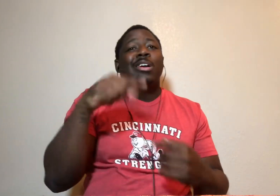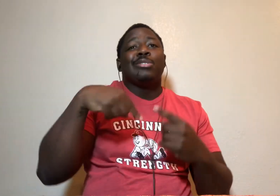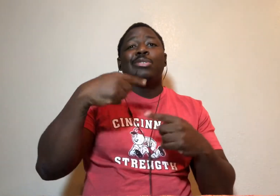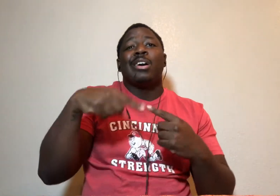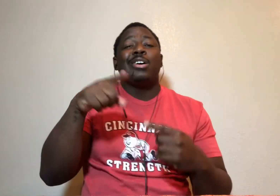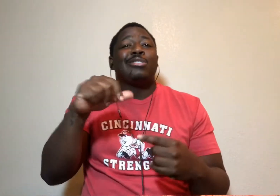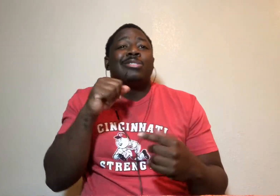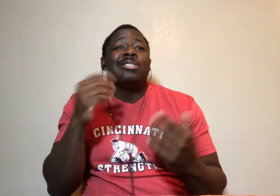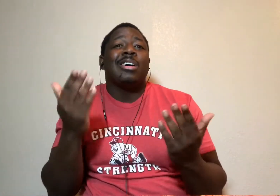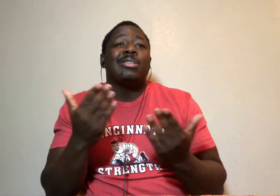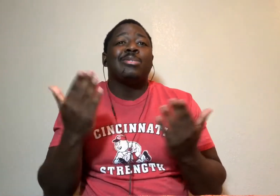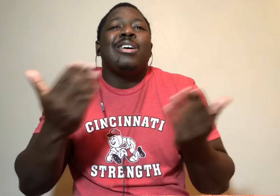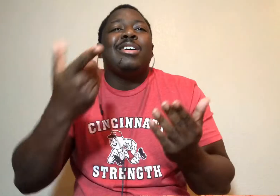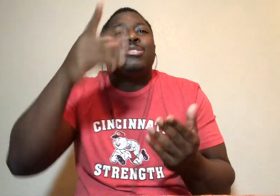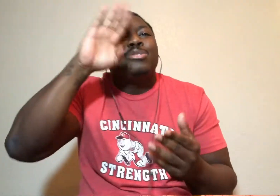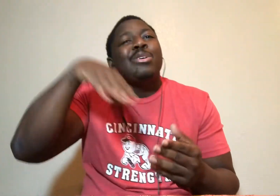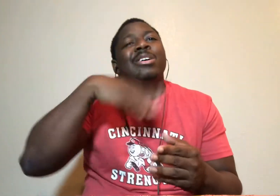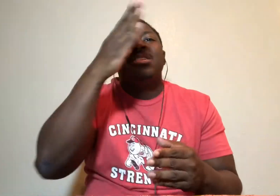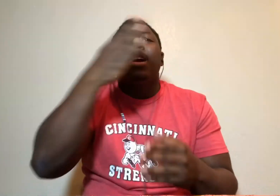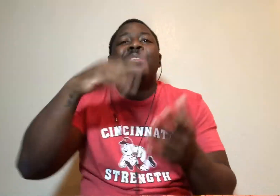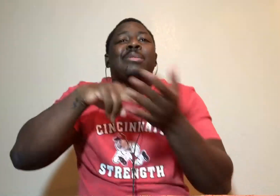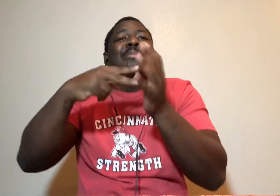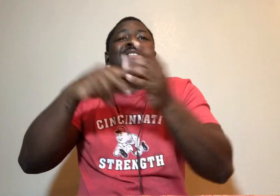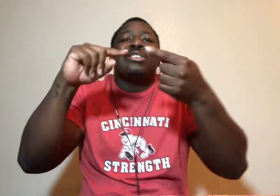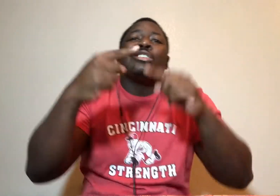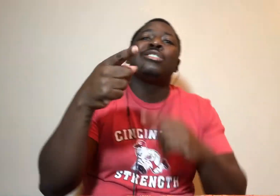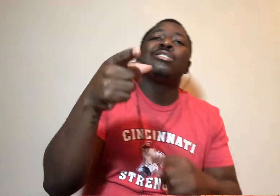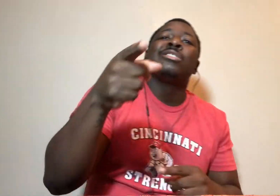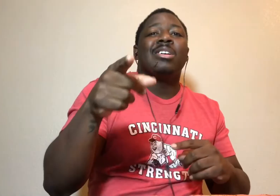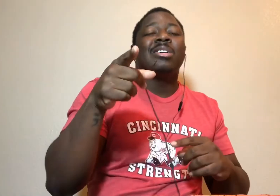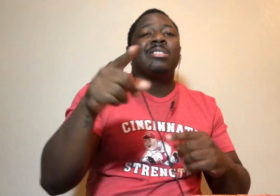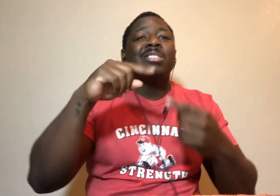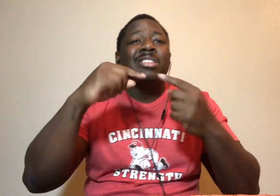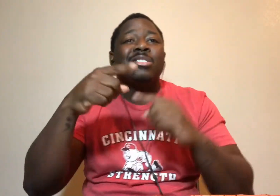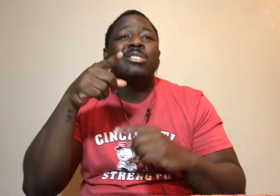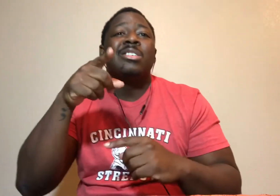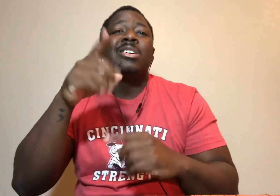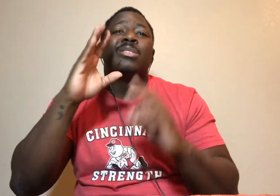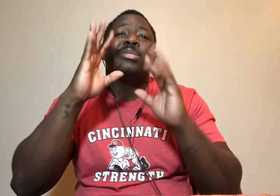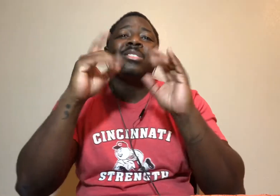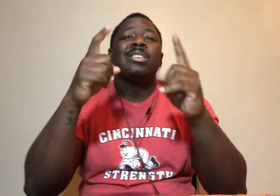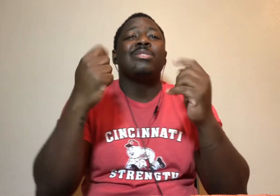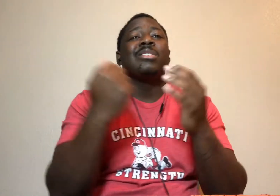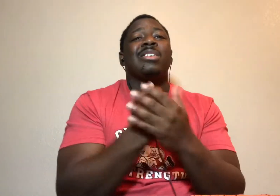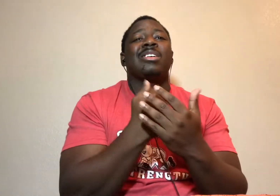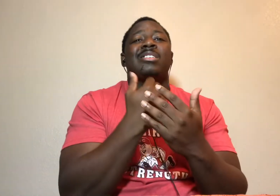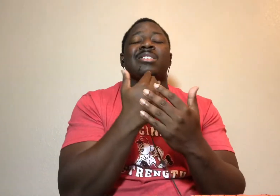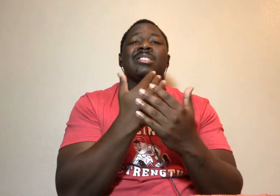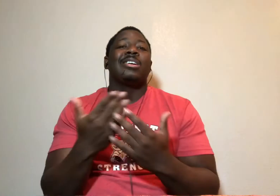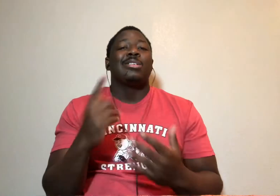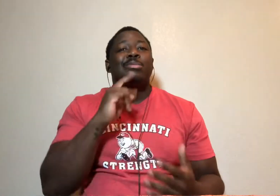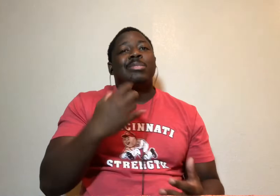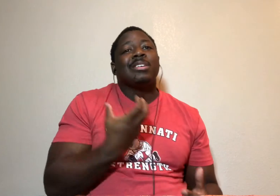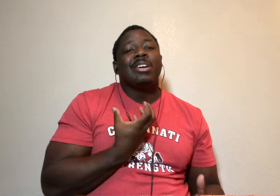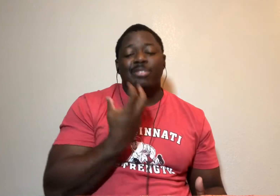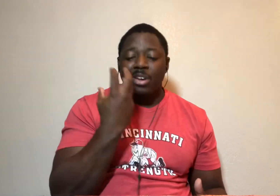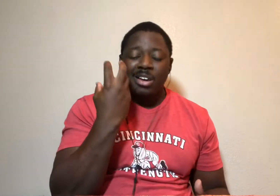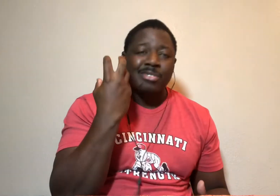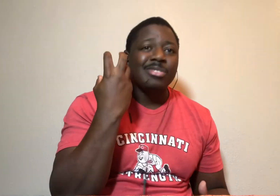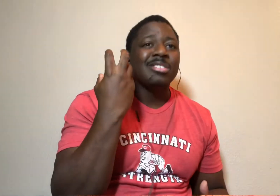not around, not around. You know I never meant to let you down, let you down. Would've gave you anything, would've gave you